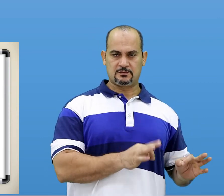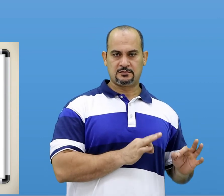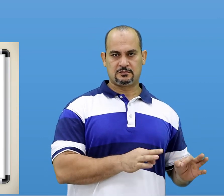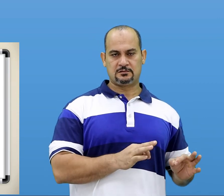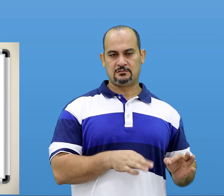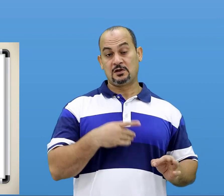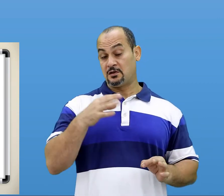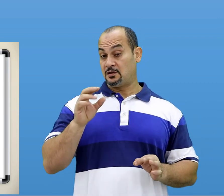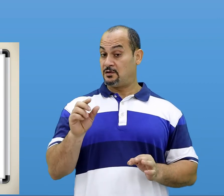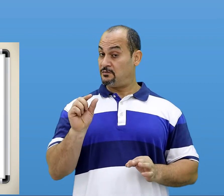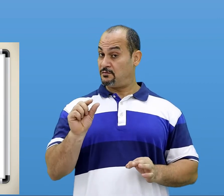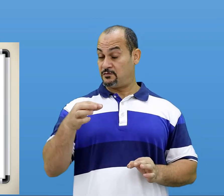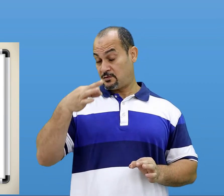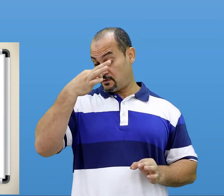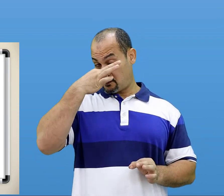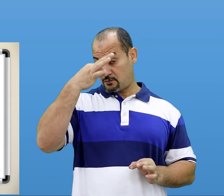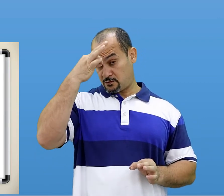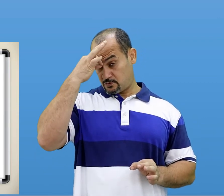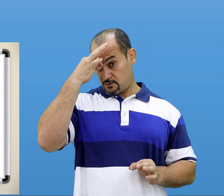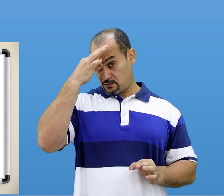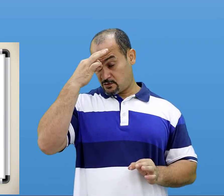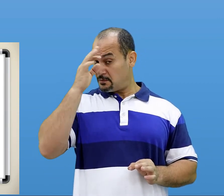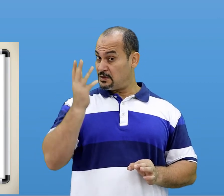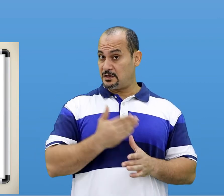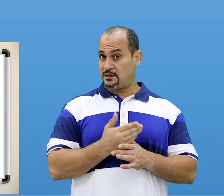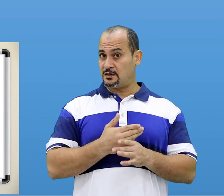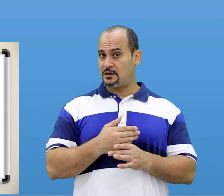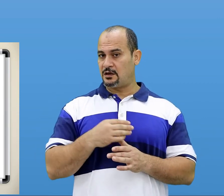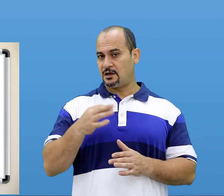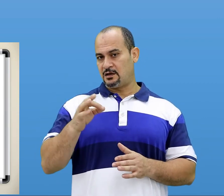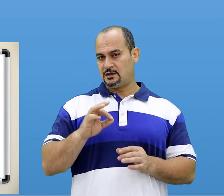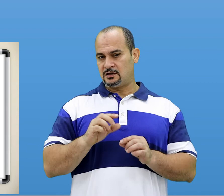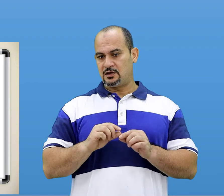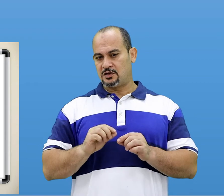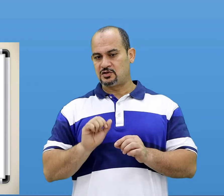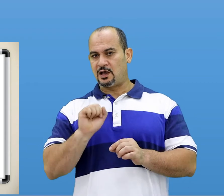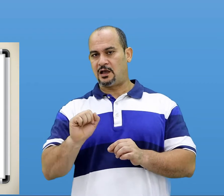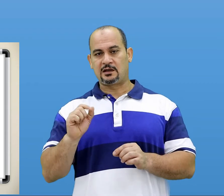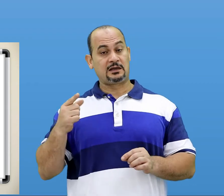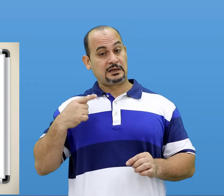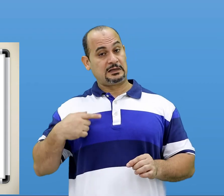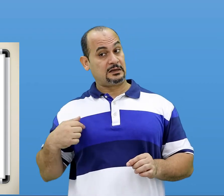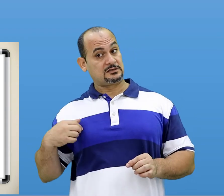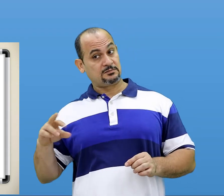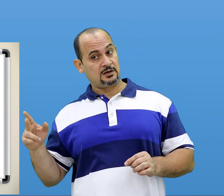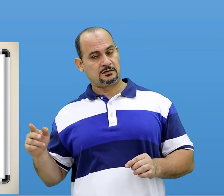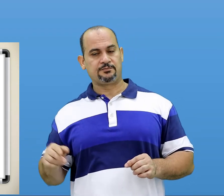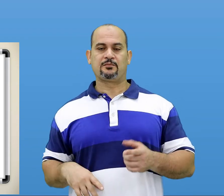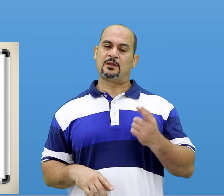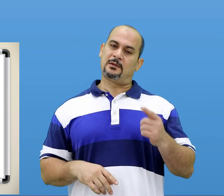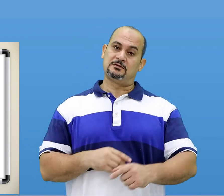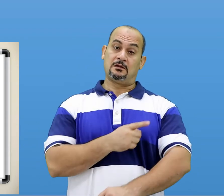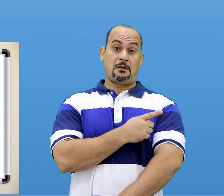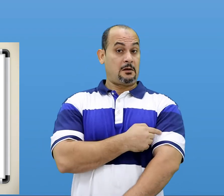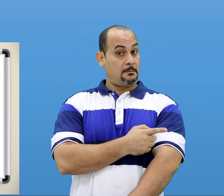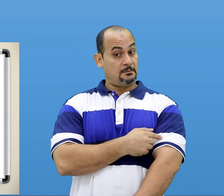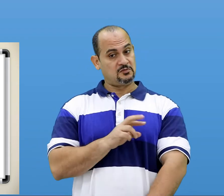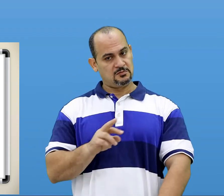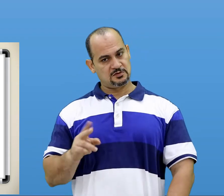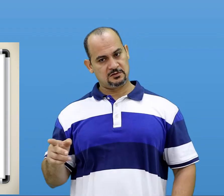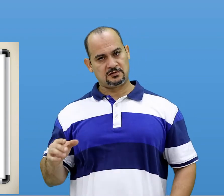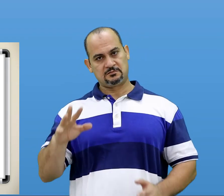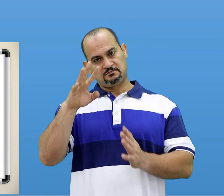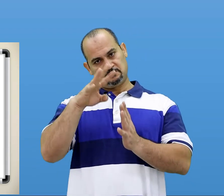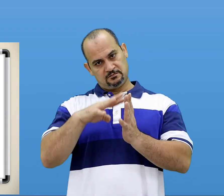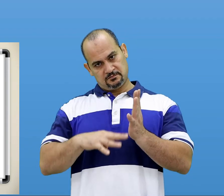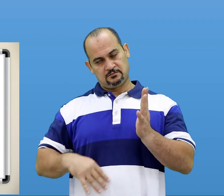want. Use adjectives to describe what you are talking about. Give examples. You can use your life experiences if